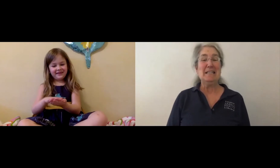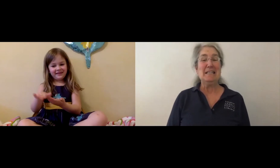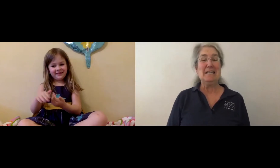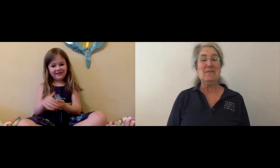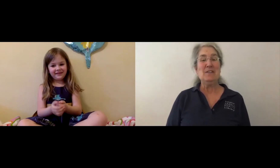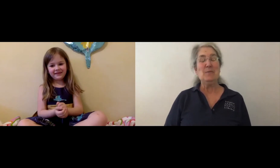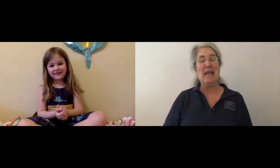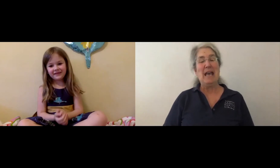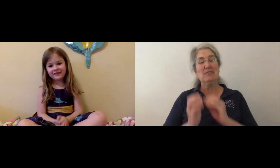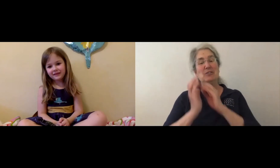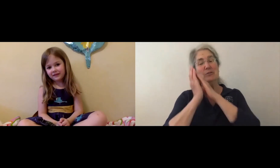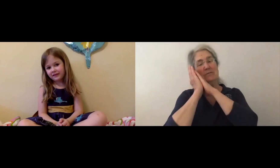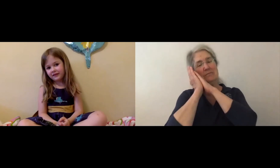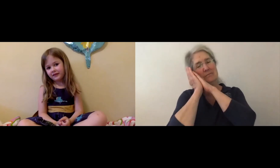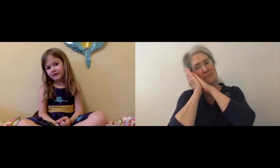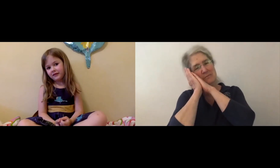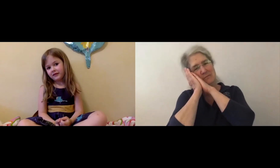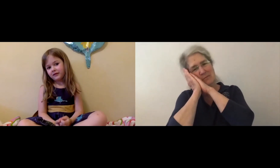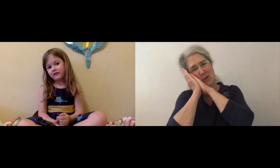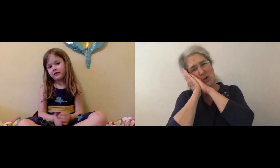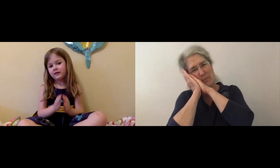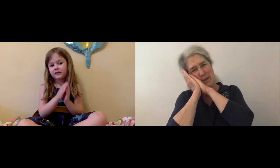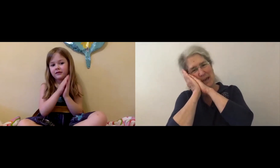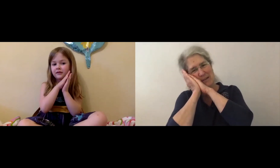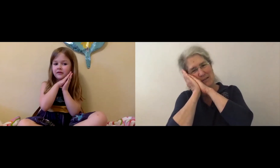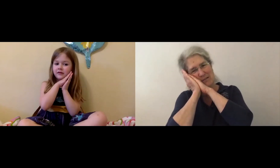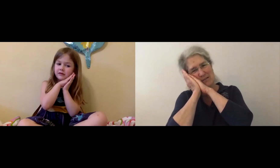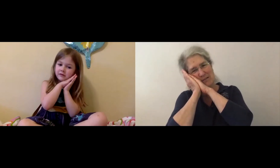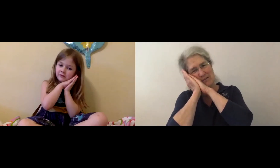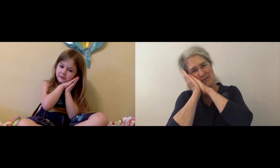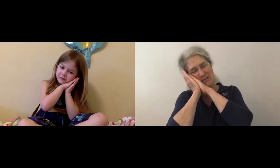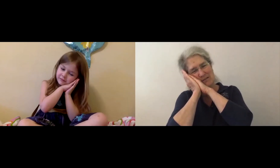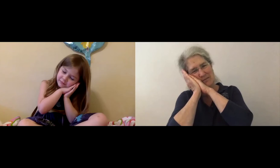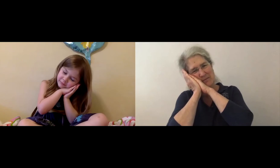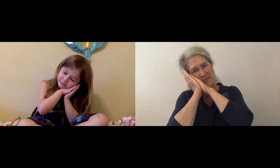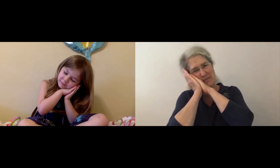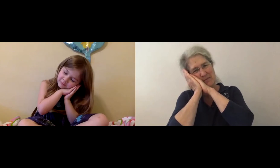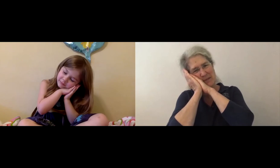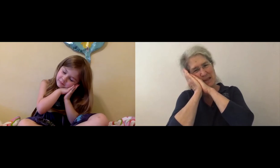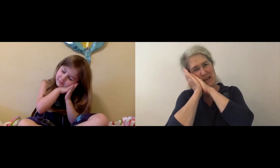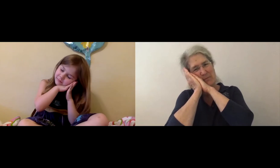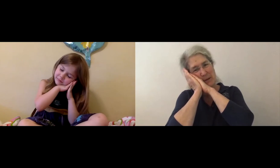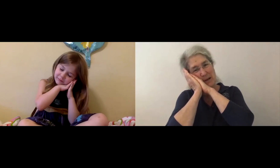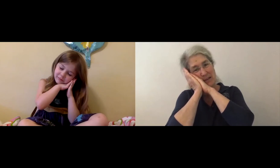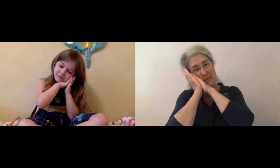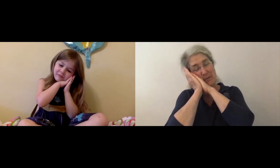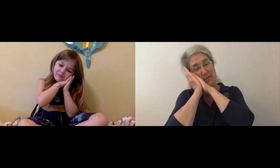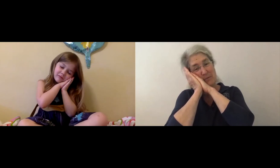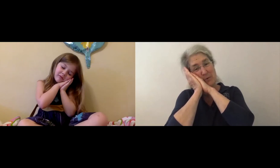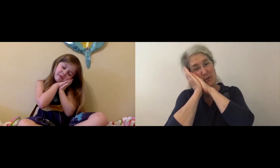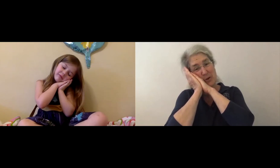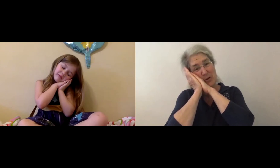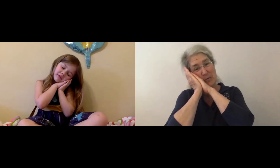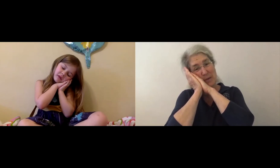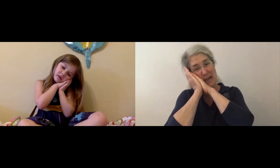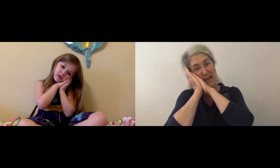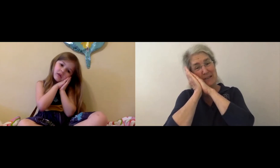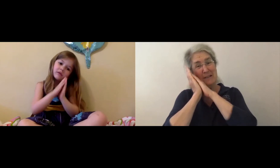evening, we have to go to bed But before you go to bed, if